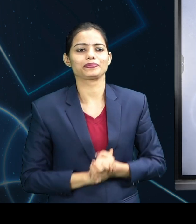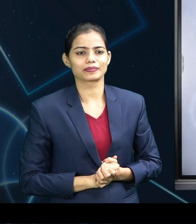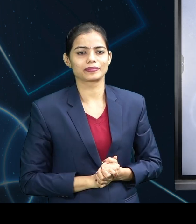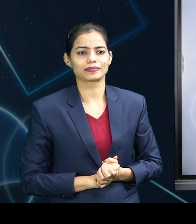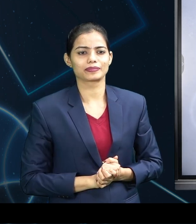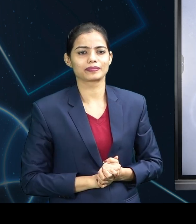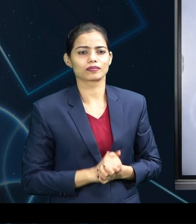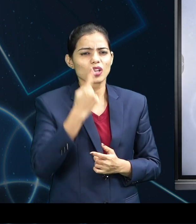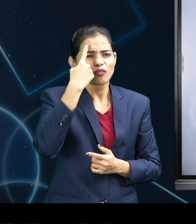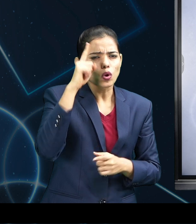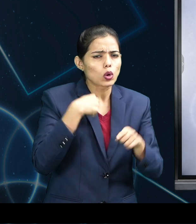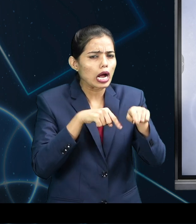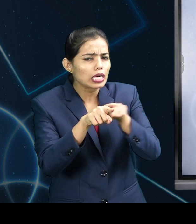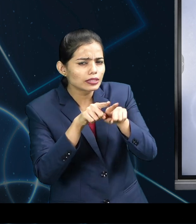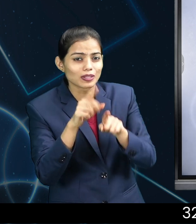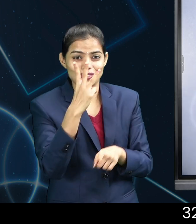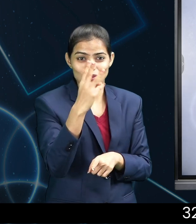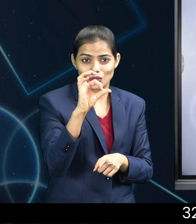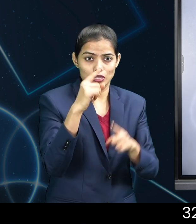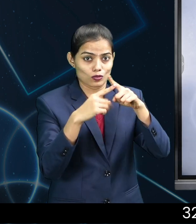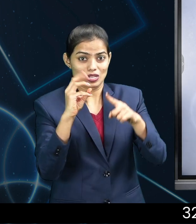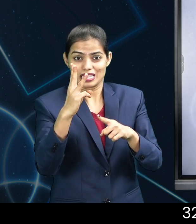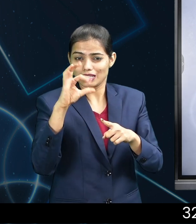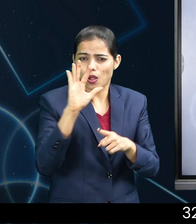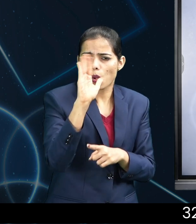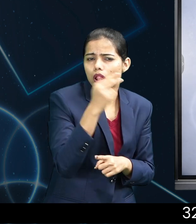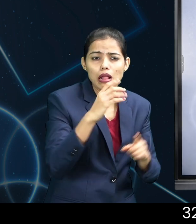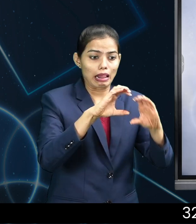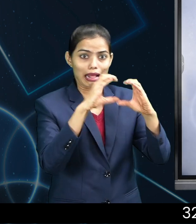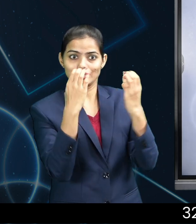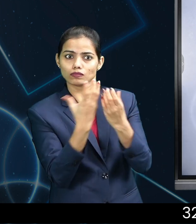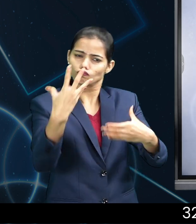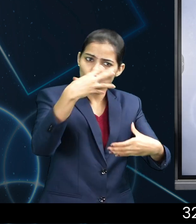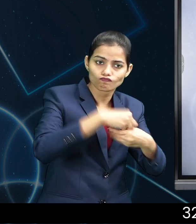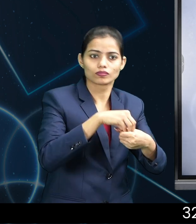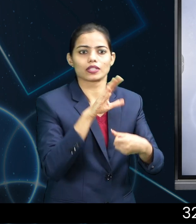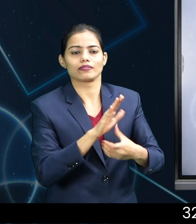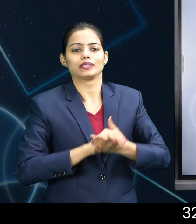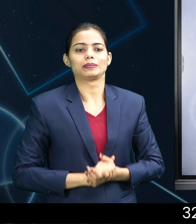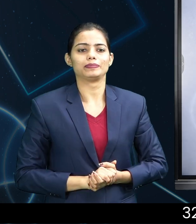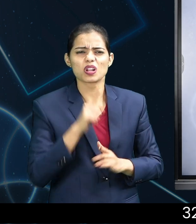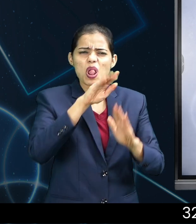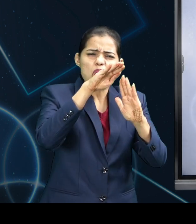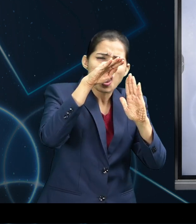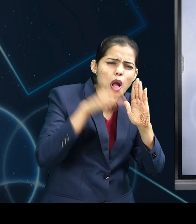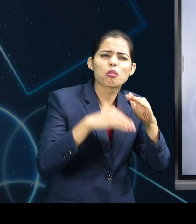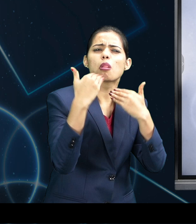For example, 30 to 39 is called a class interval, the lower